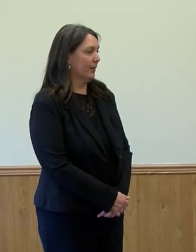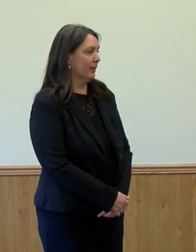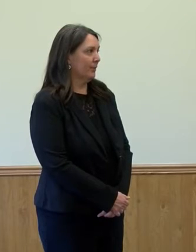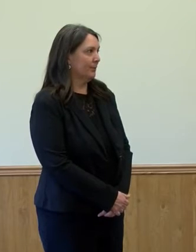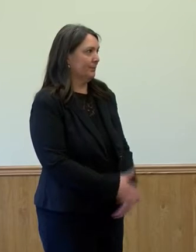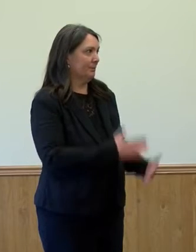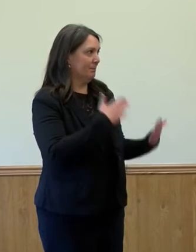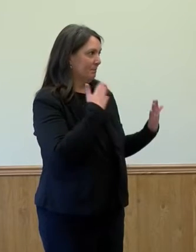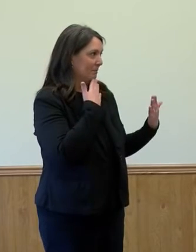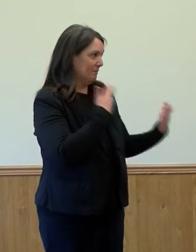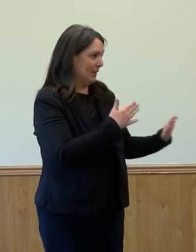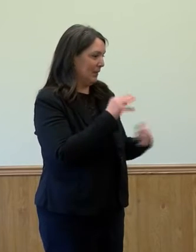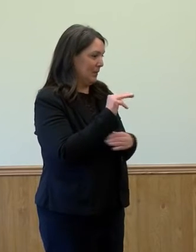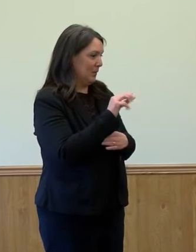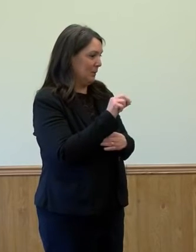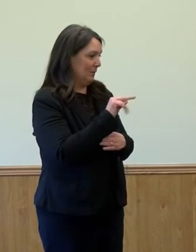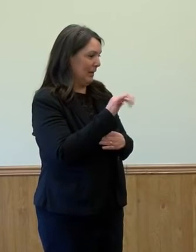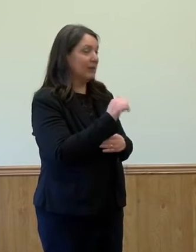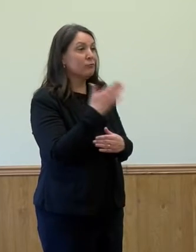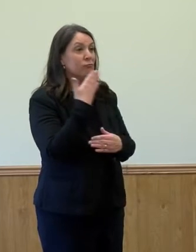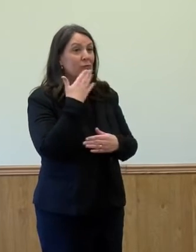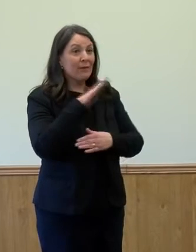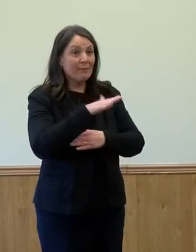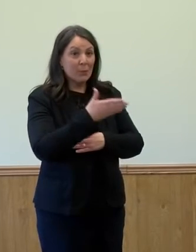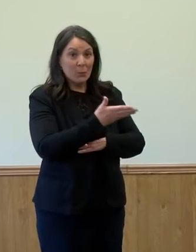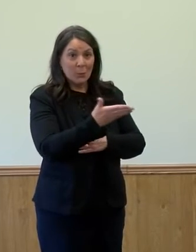Thank you, Monica. Good afternoon.